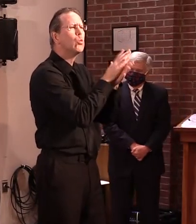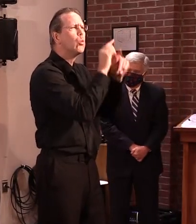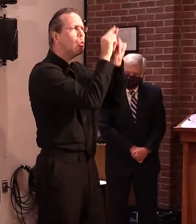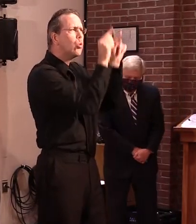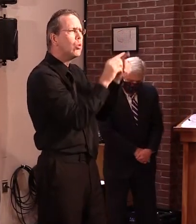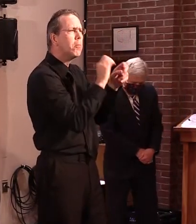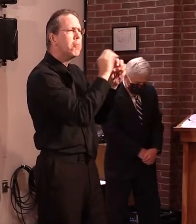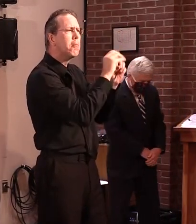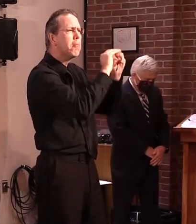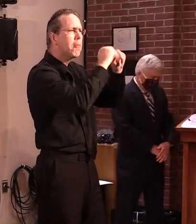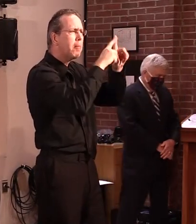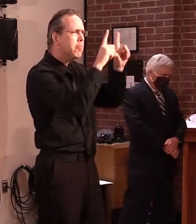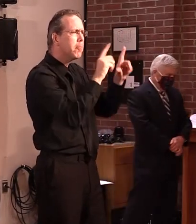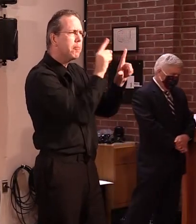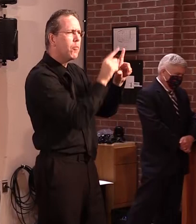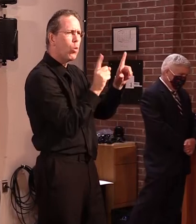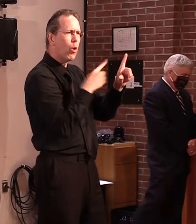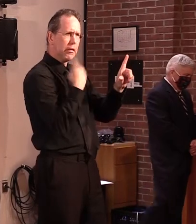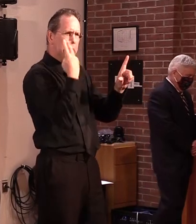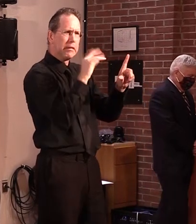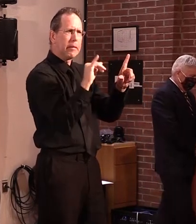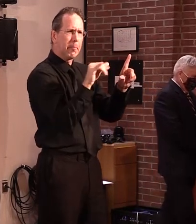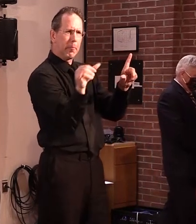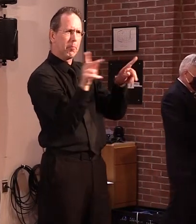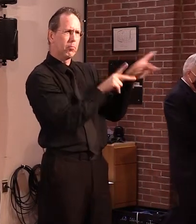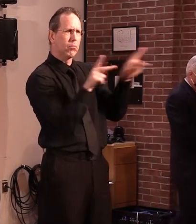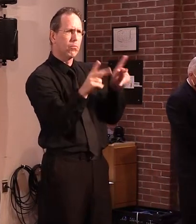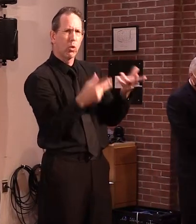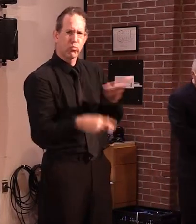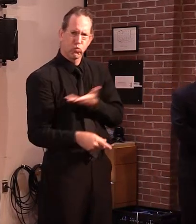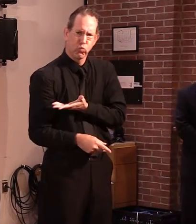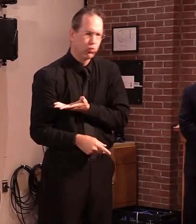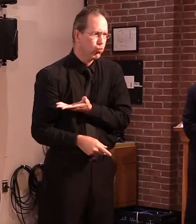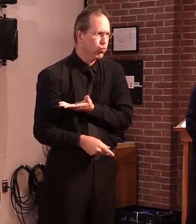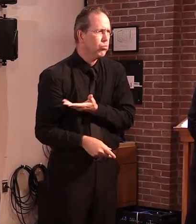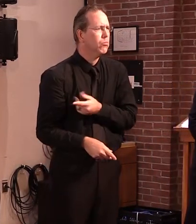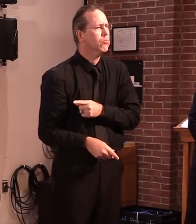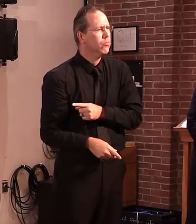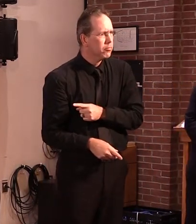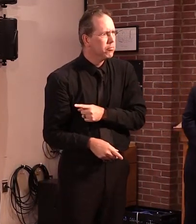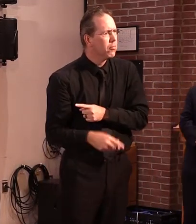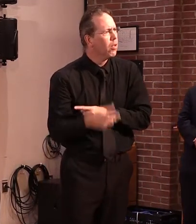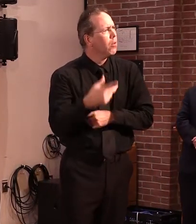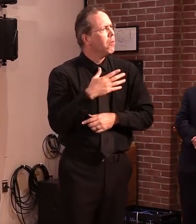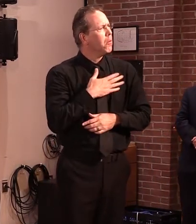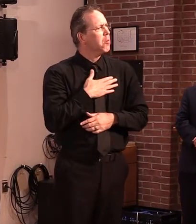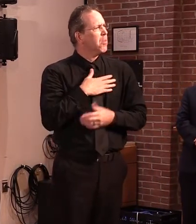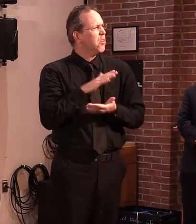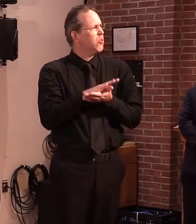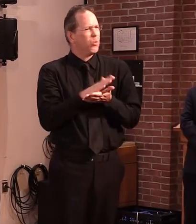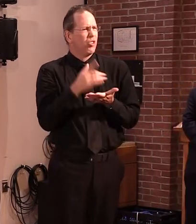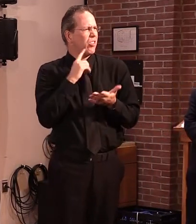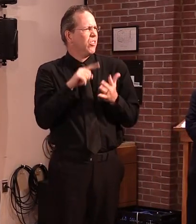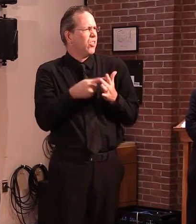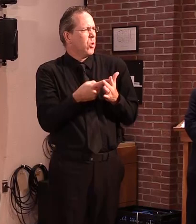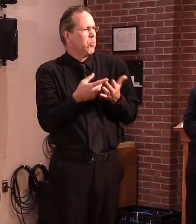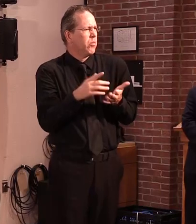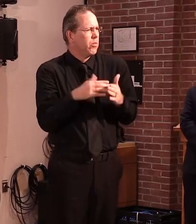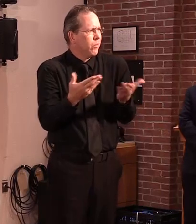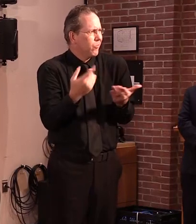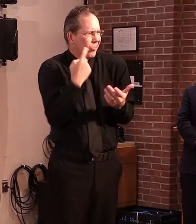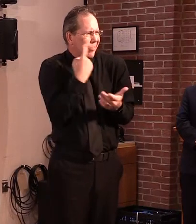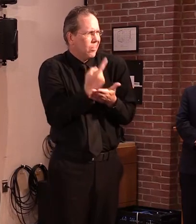Financial Regulation on the status of school reopening plans. As I've indicated previously, we're going to do a data collection every month